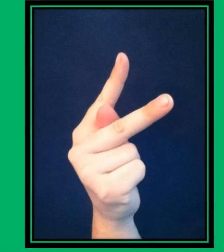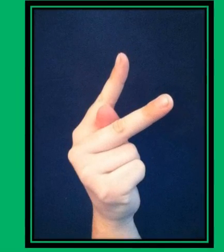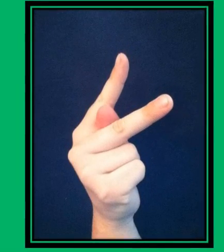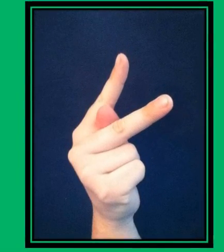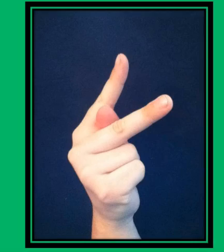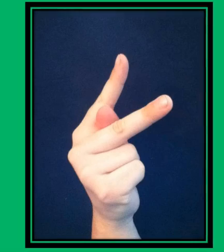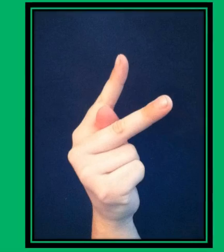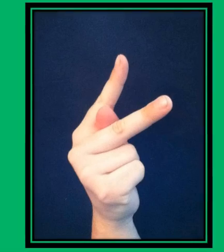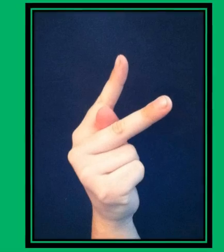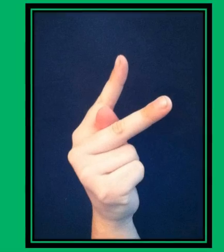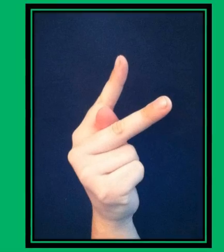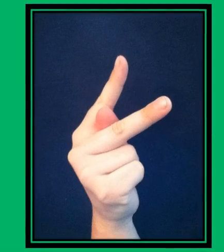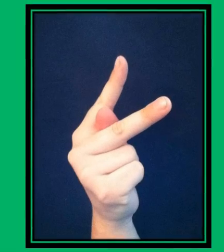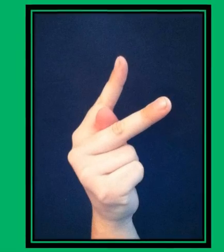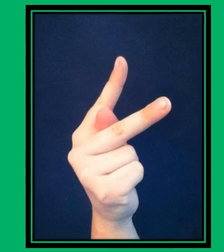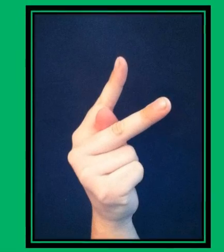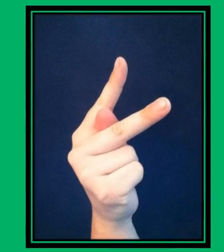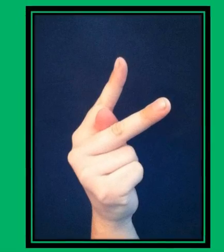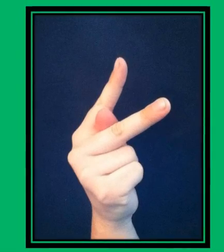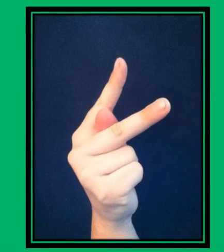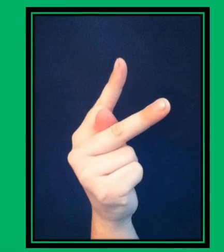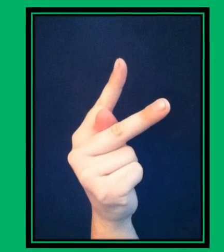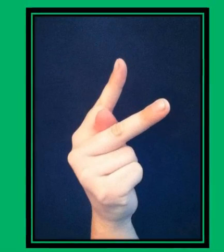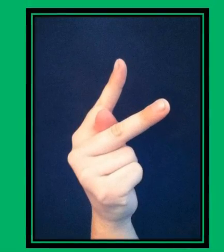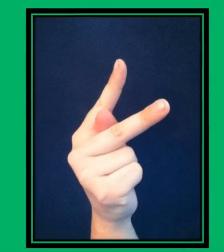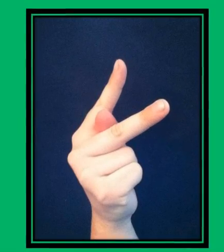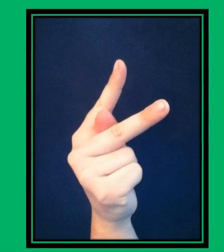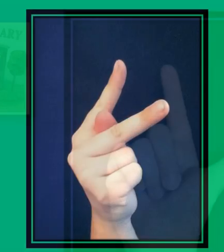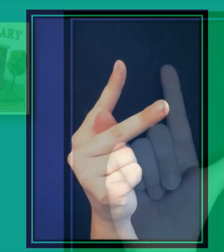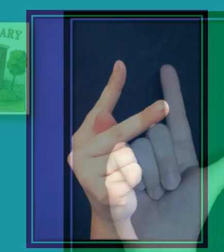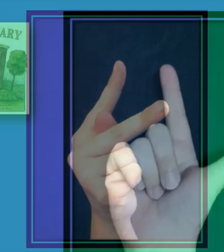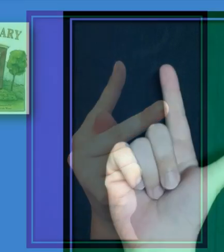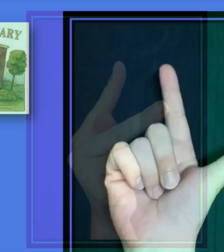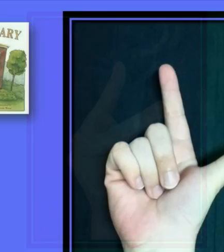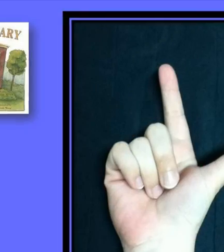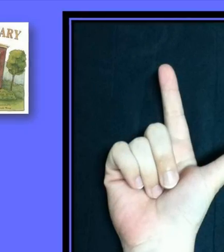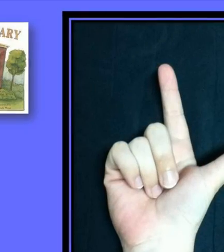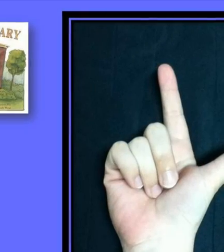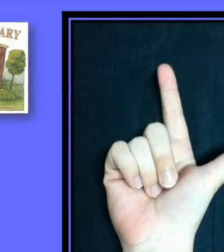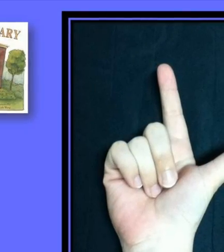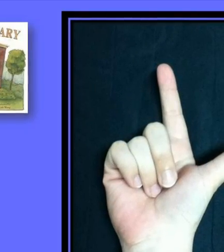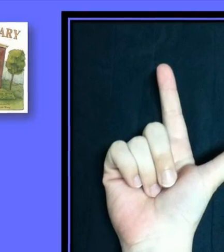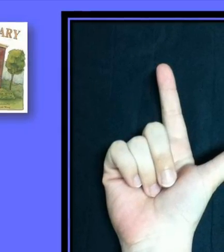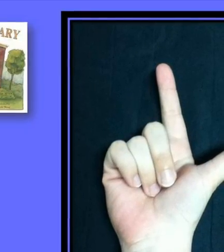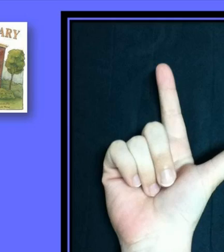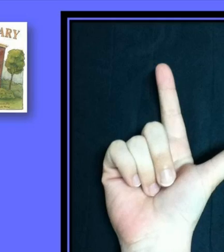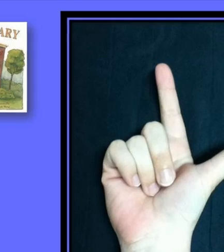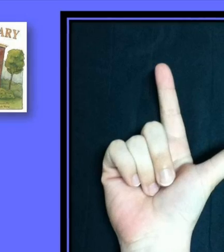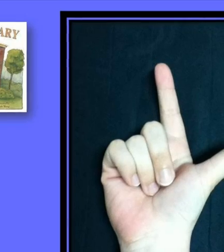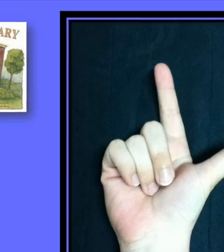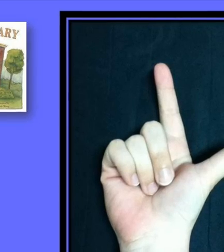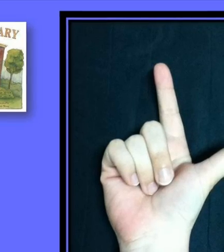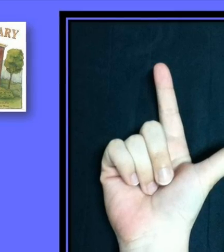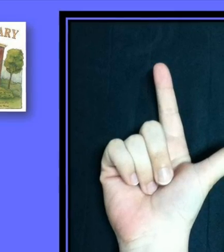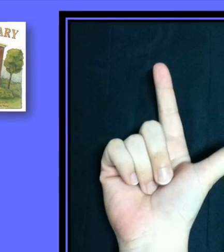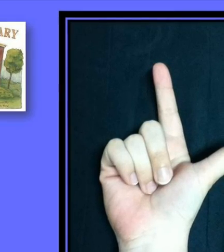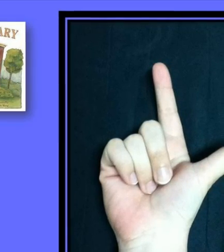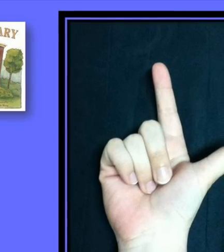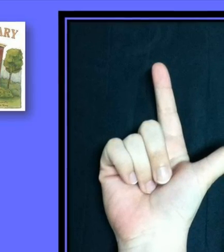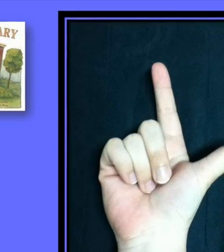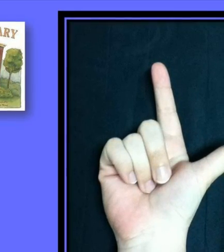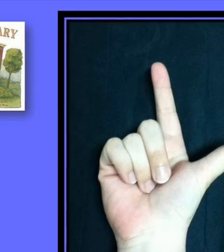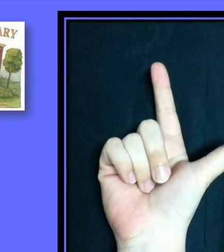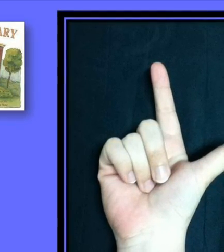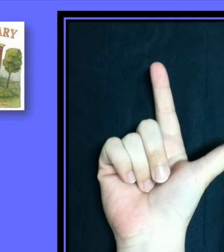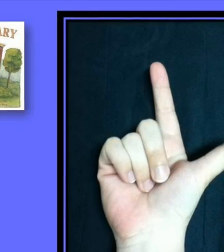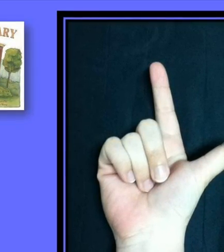your index and middle fingers are slightly slanted diagonal. L is for library. The